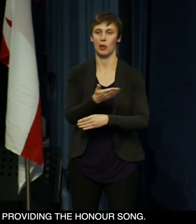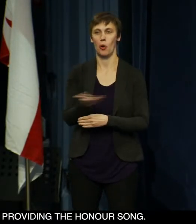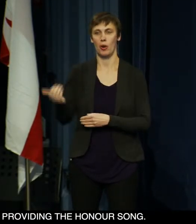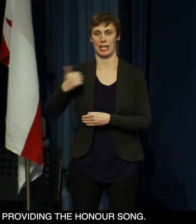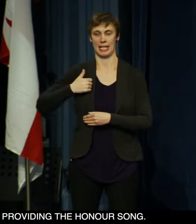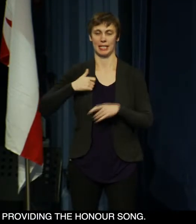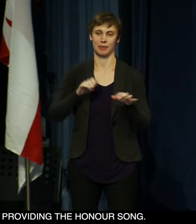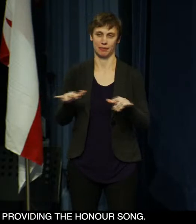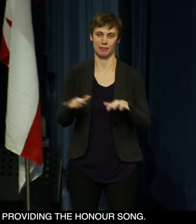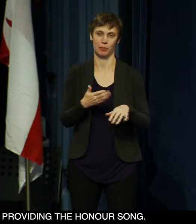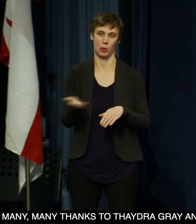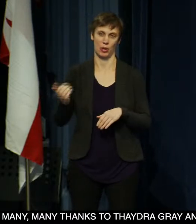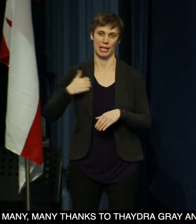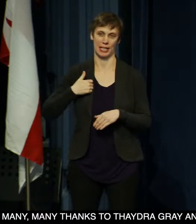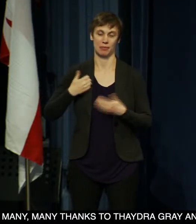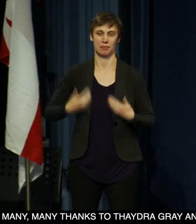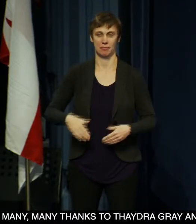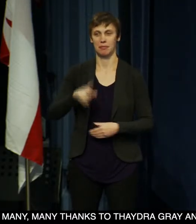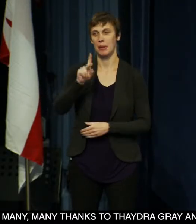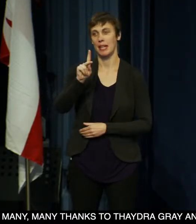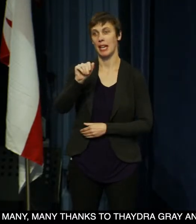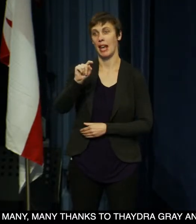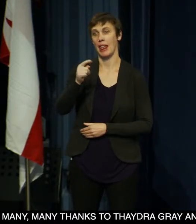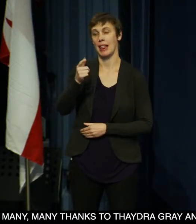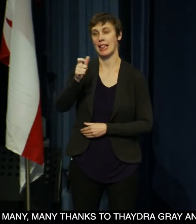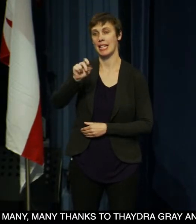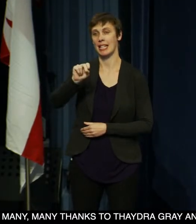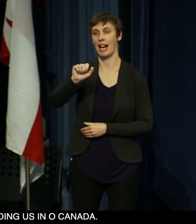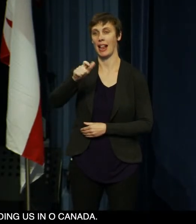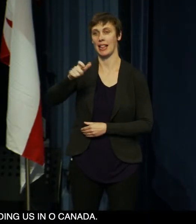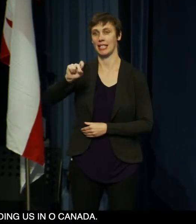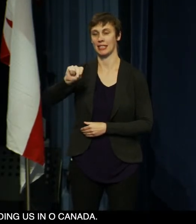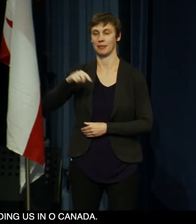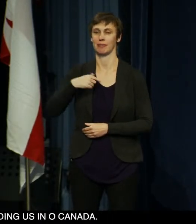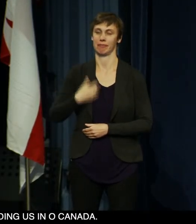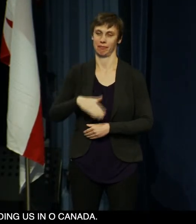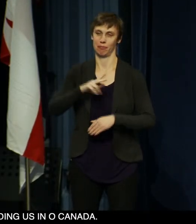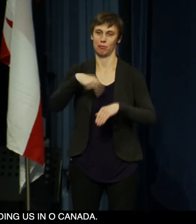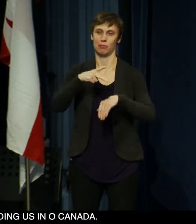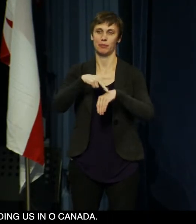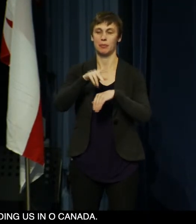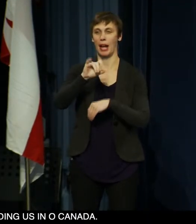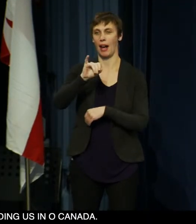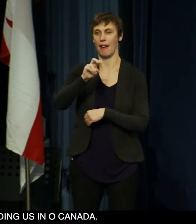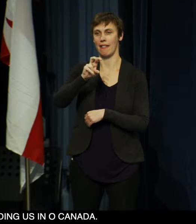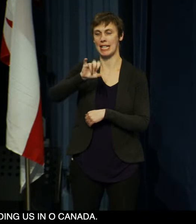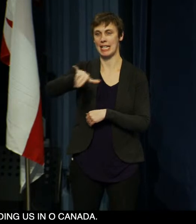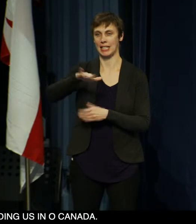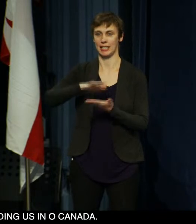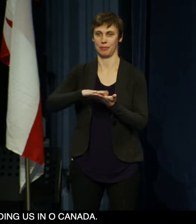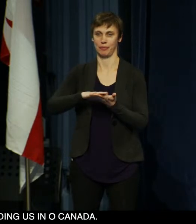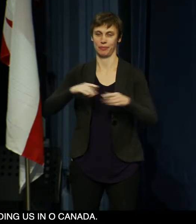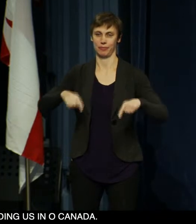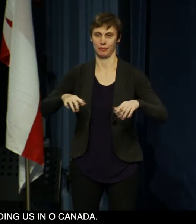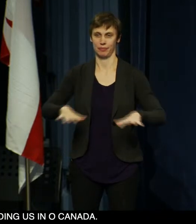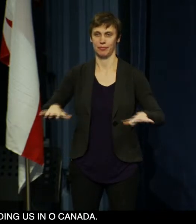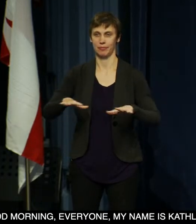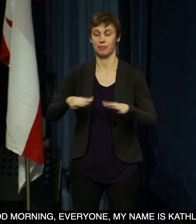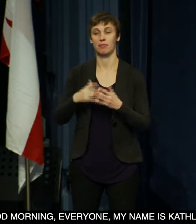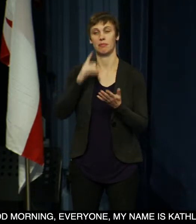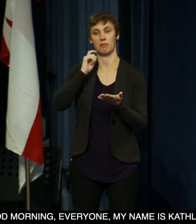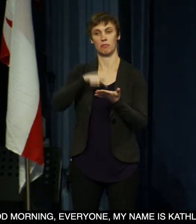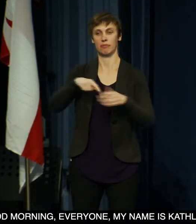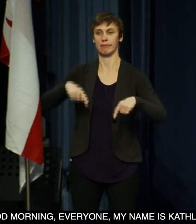is Kathleen Allen. I'm the principal of the Ivany campus. I would like to begin by acknowledging that we are in